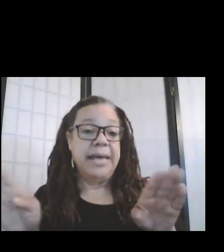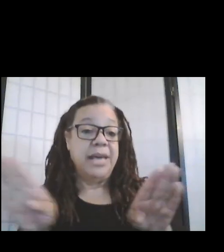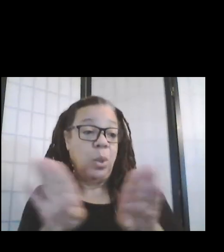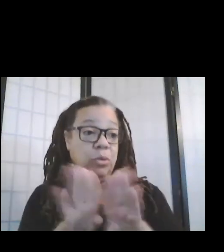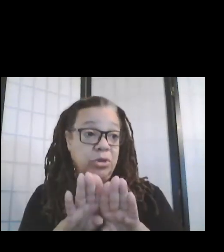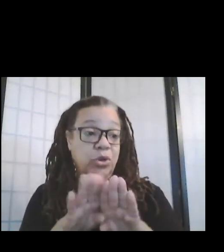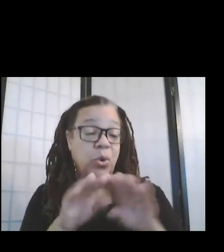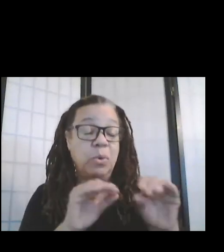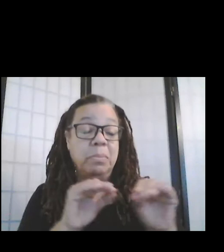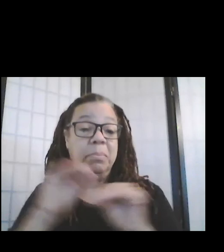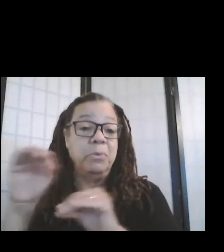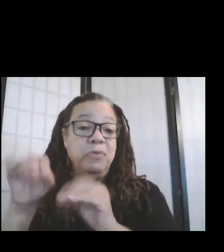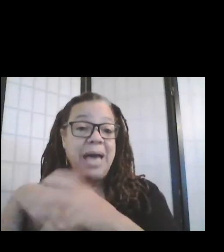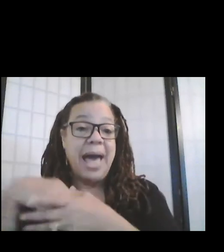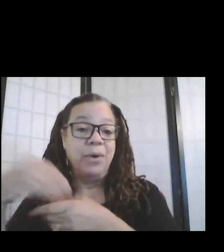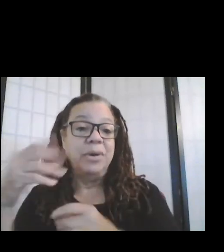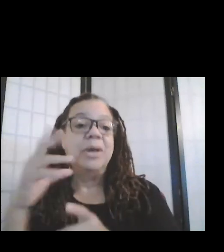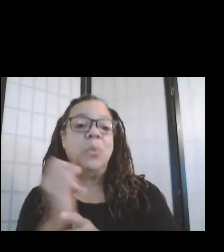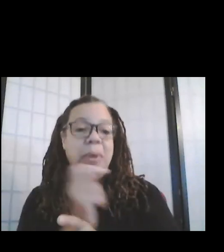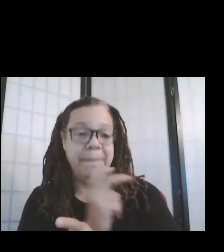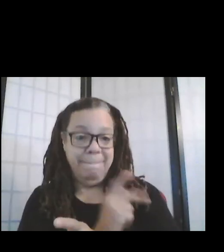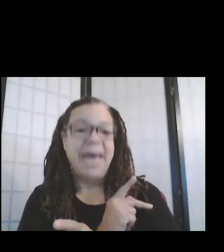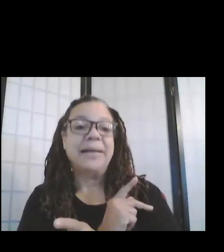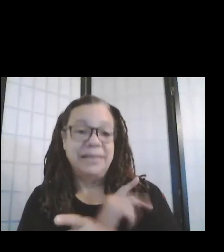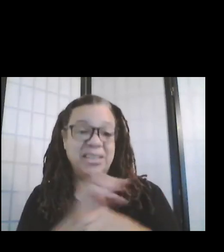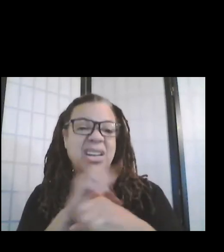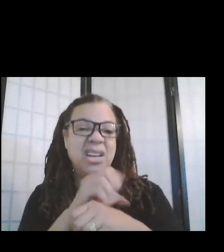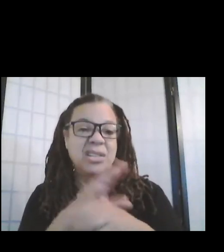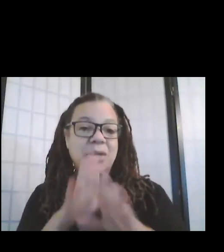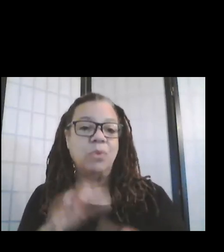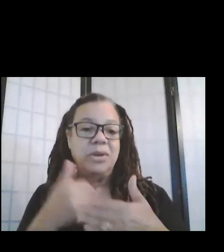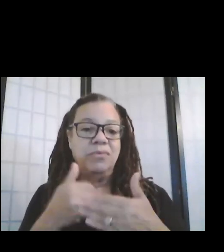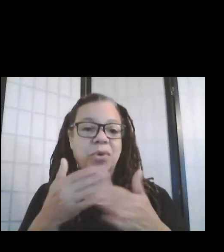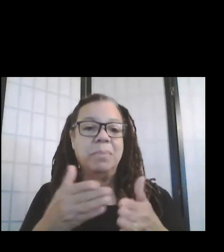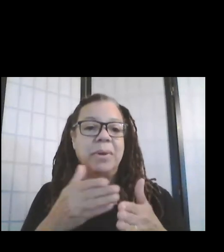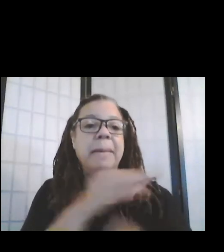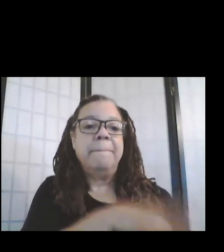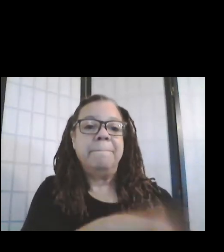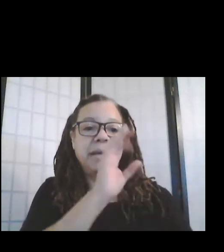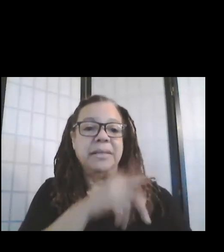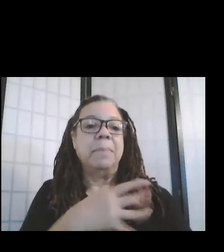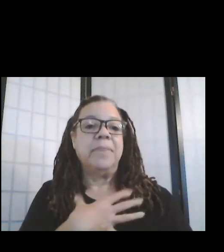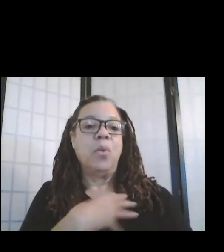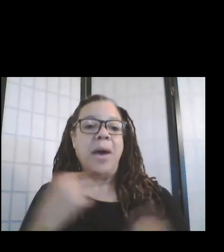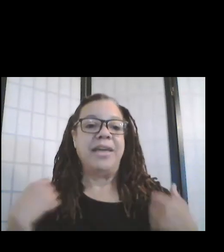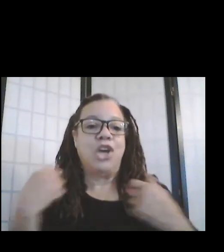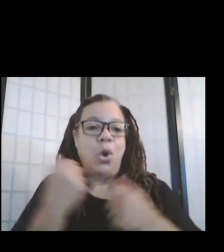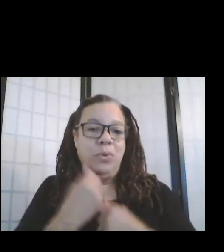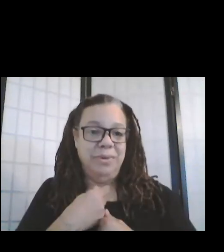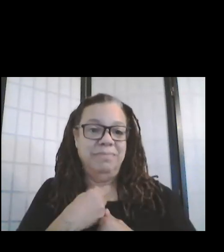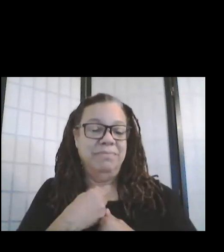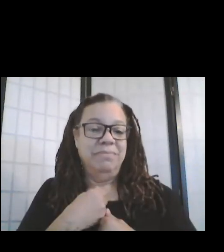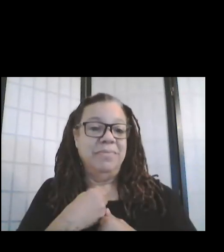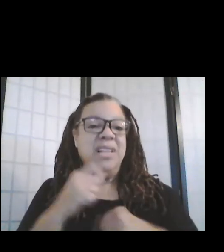in a trance, and went back into the consulting room. He recovered the white coat from where he had thrown it, almost